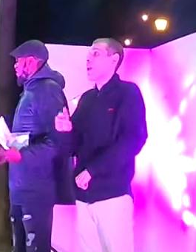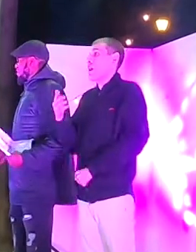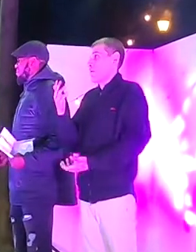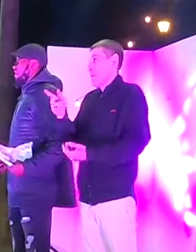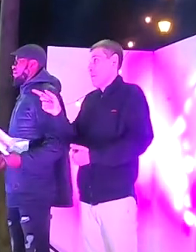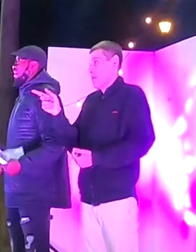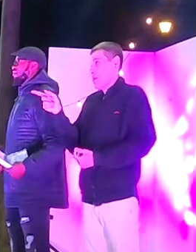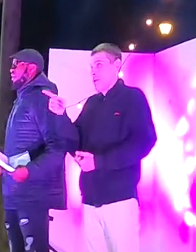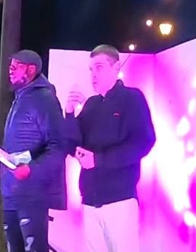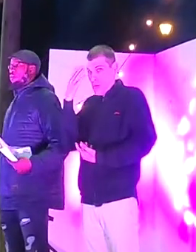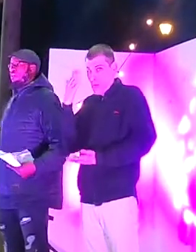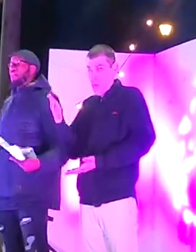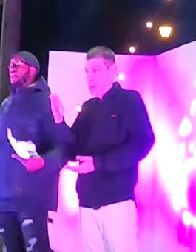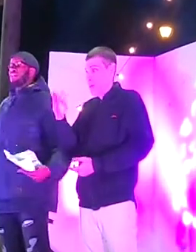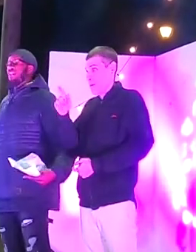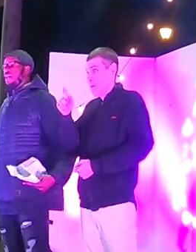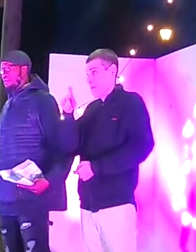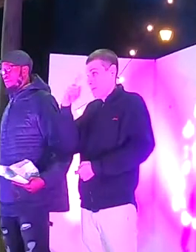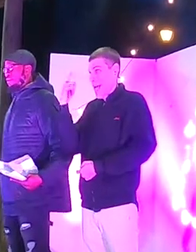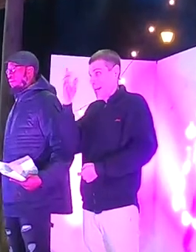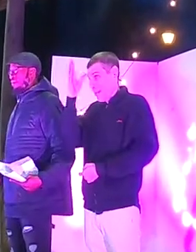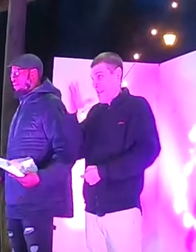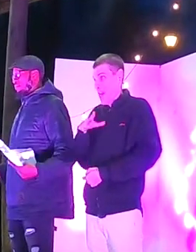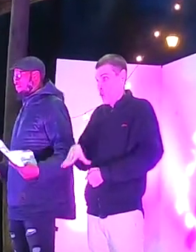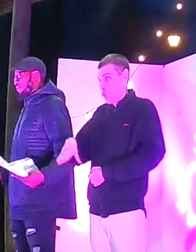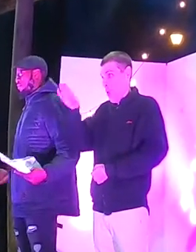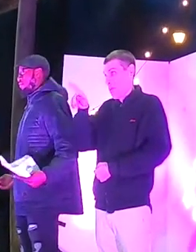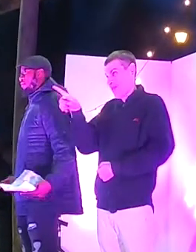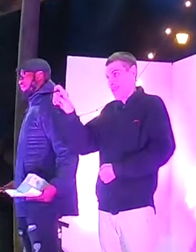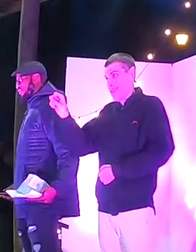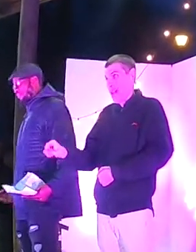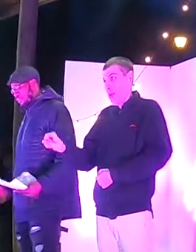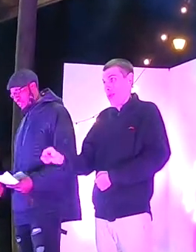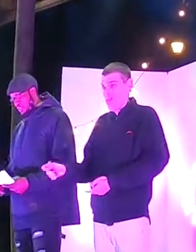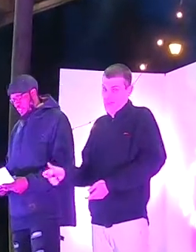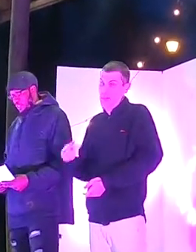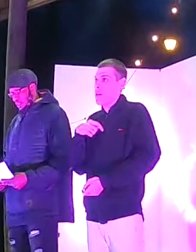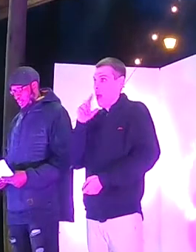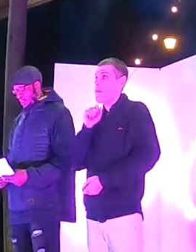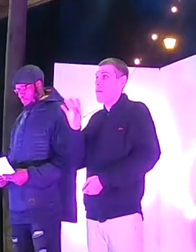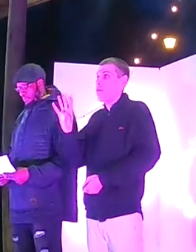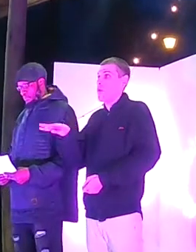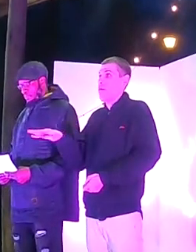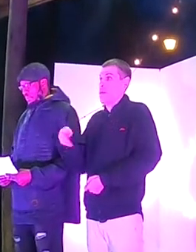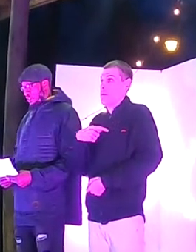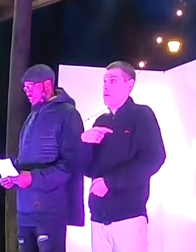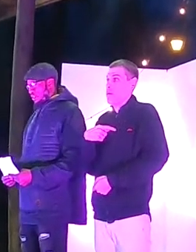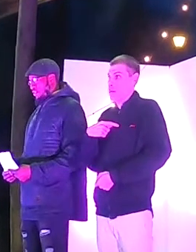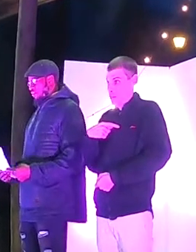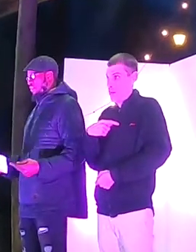imagine how it is being a black man growing up down south. I'm 44 years old.